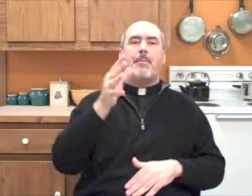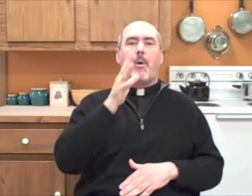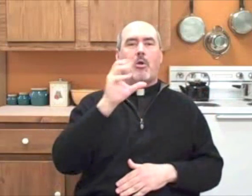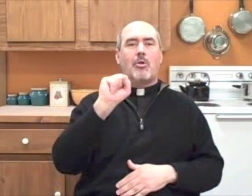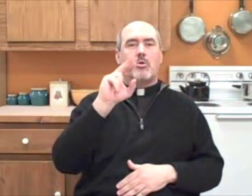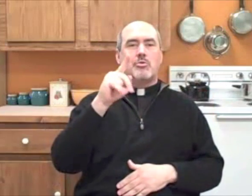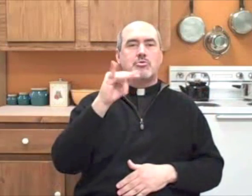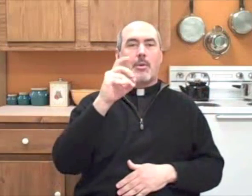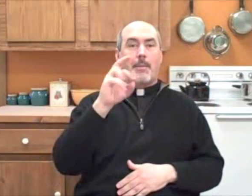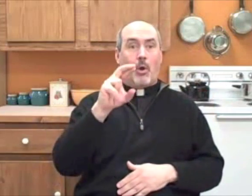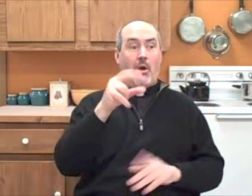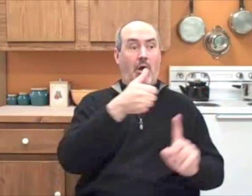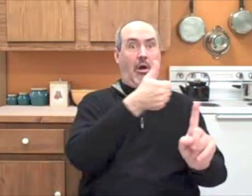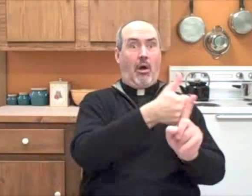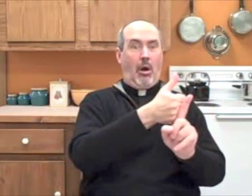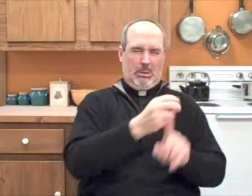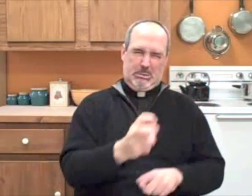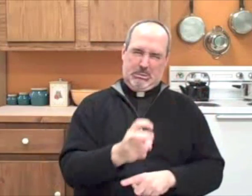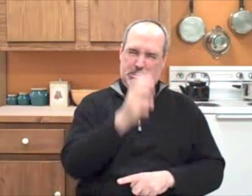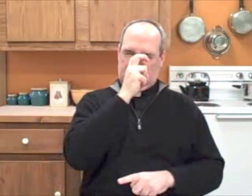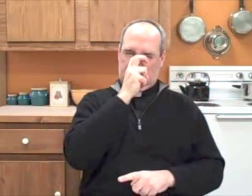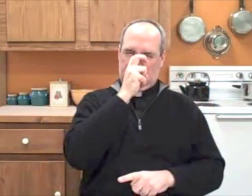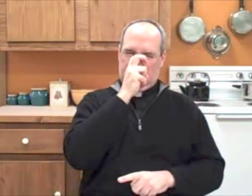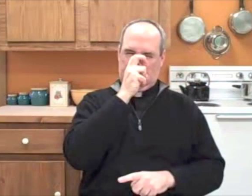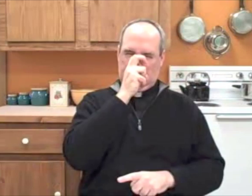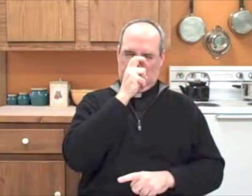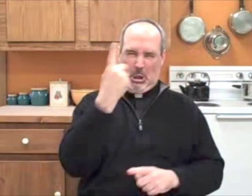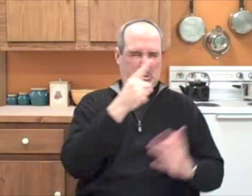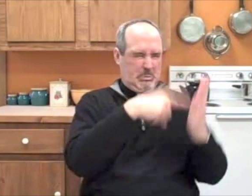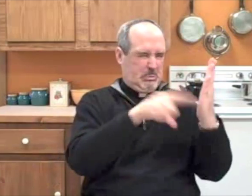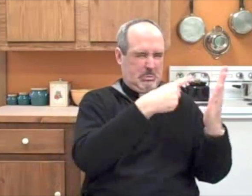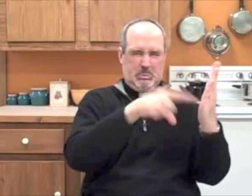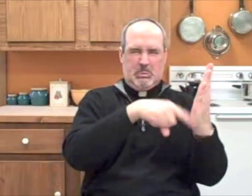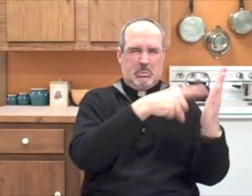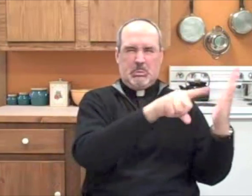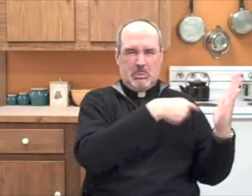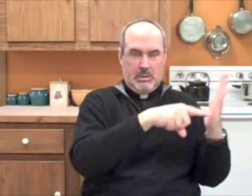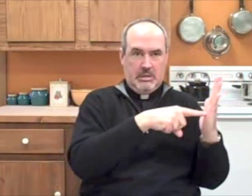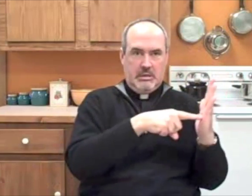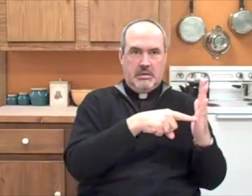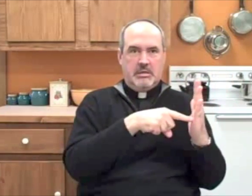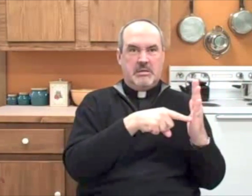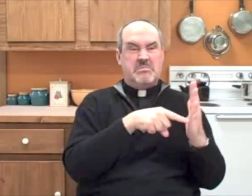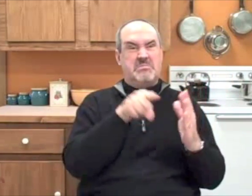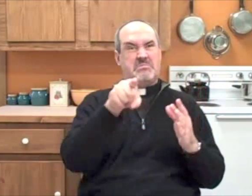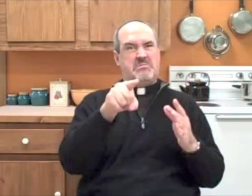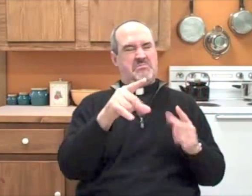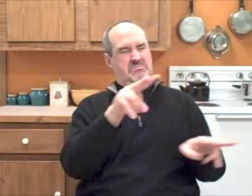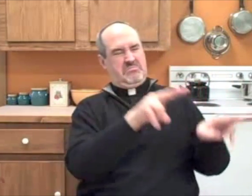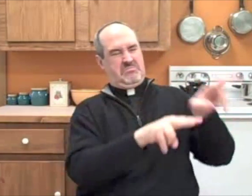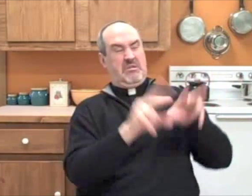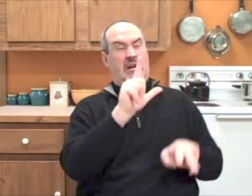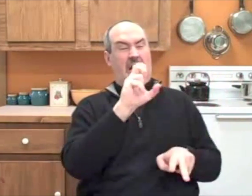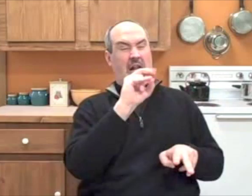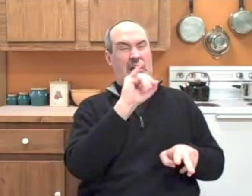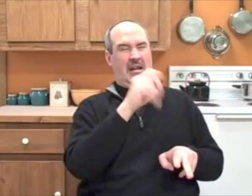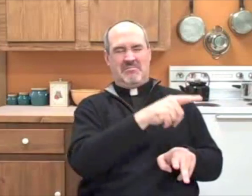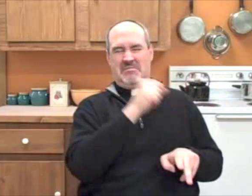Superior. This Mother Superior was very strict and very critical of everyone. She criticized Leonie because